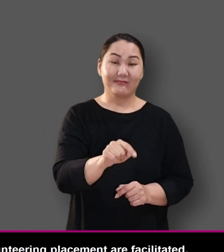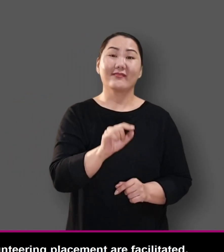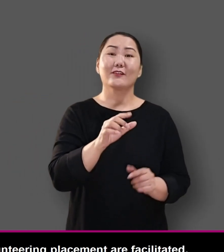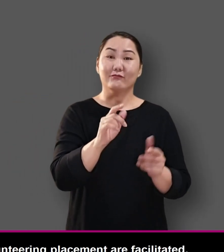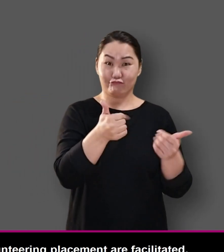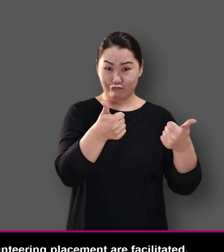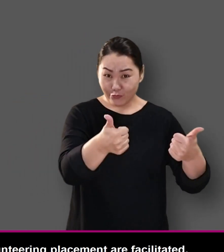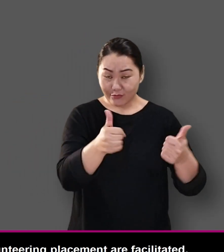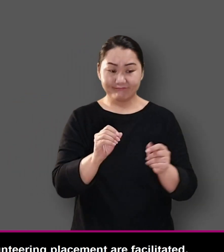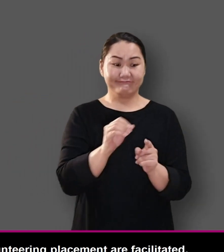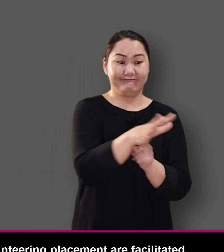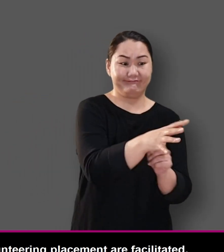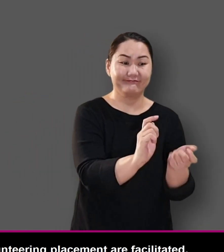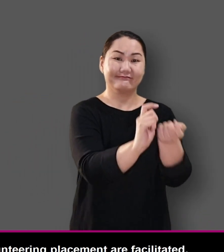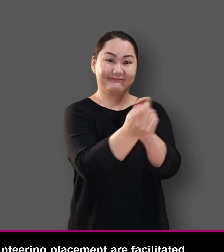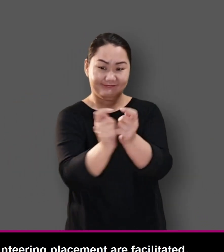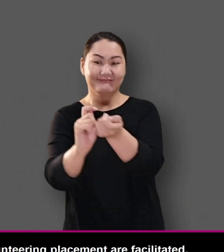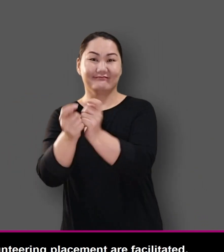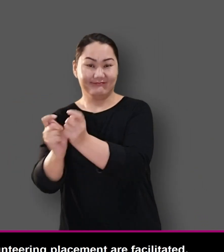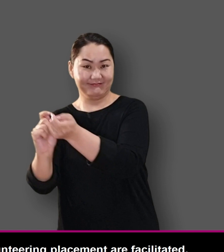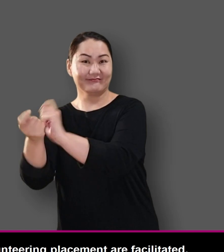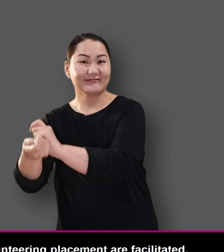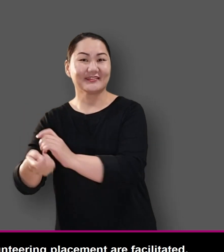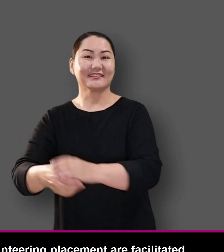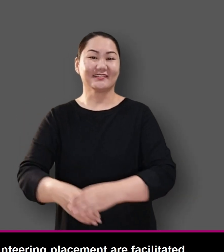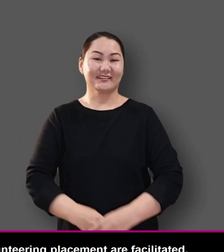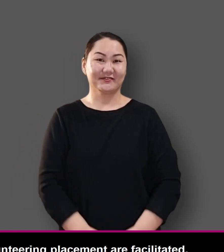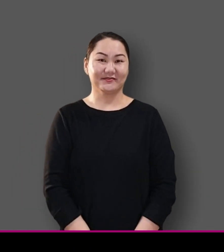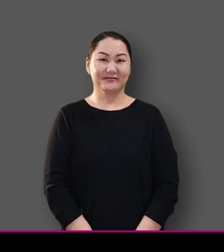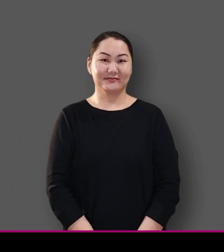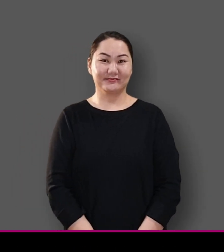to facilitate an impactful volunteering placement are facilitated.